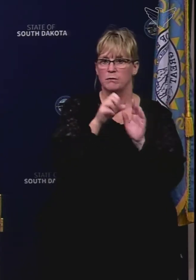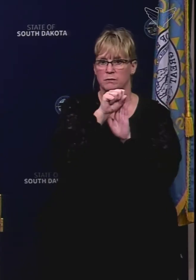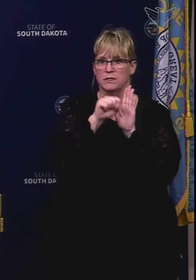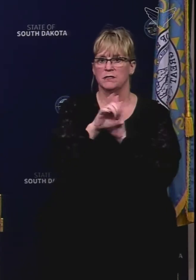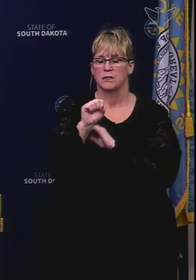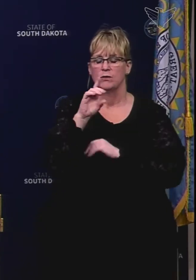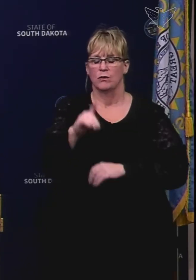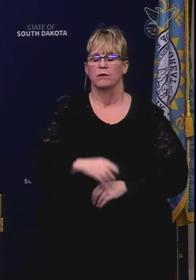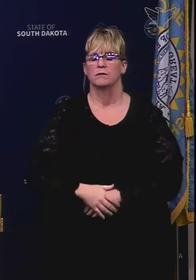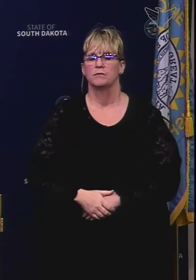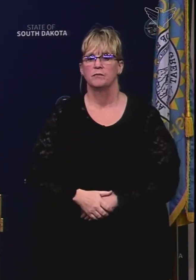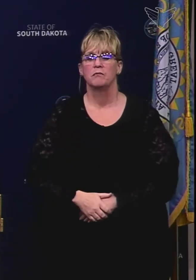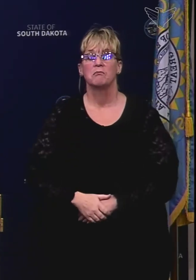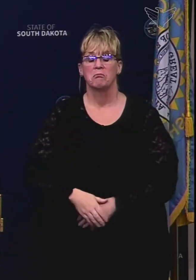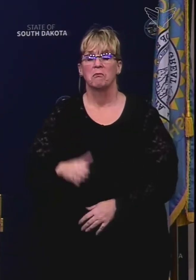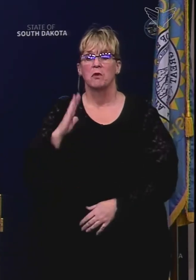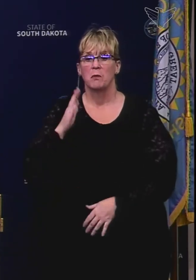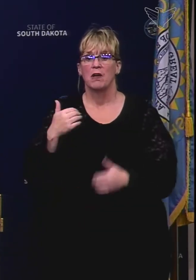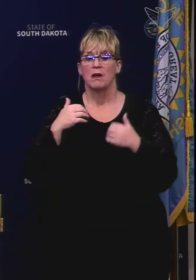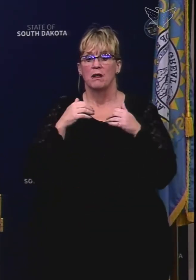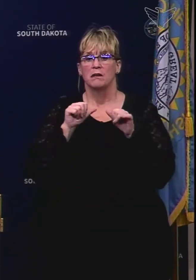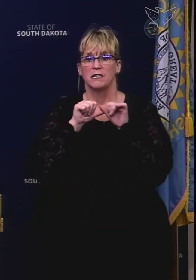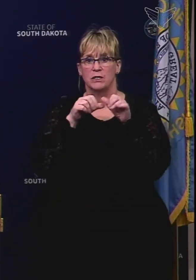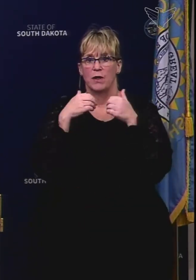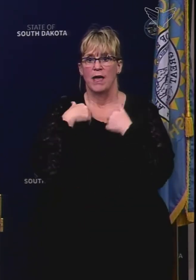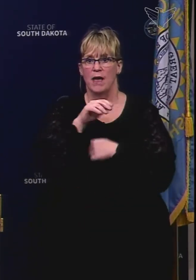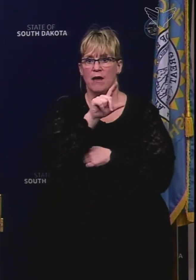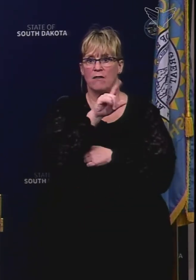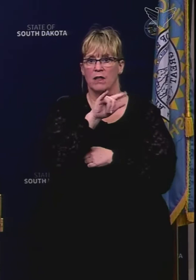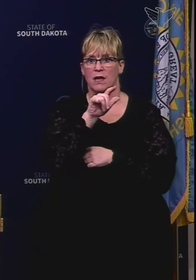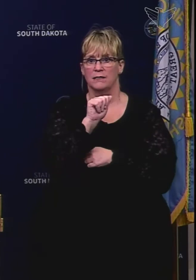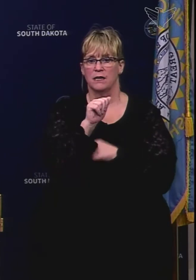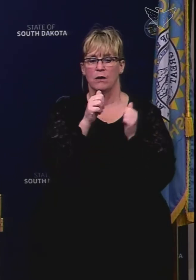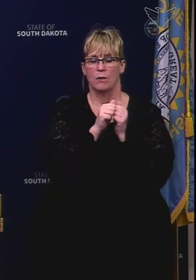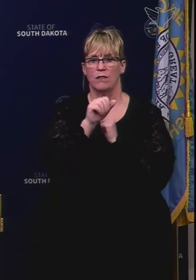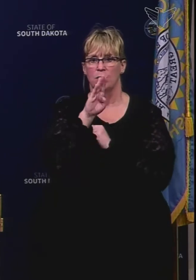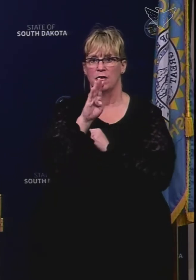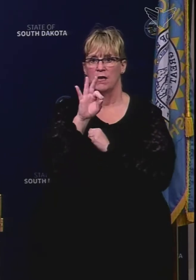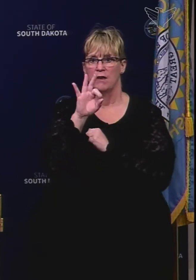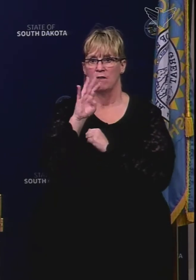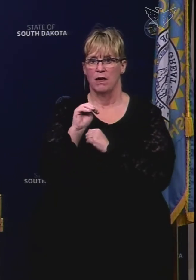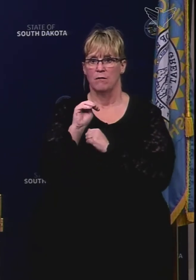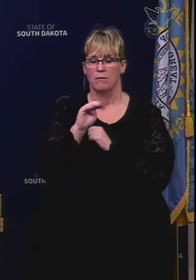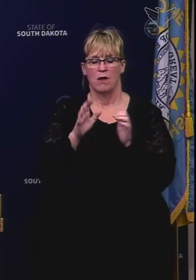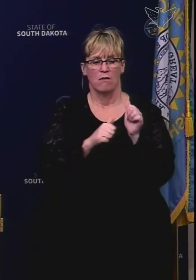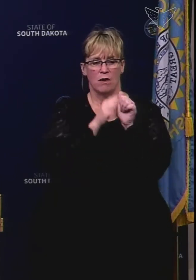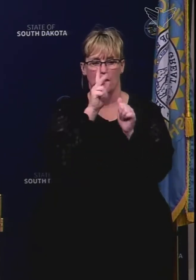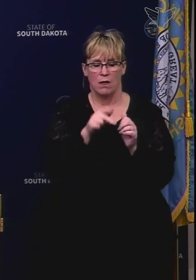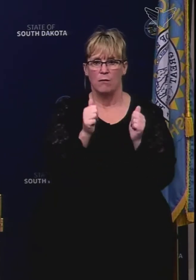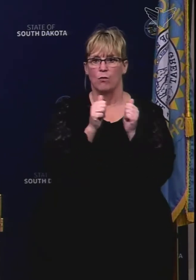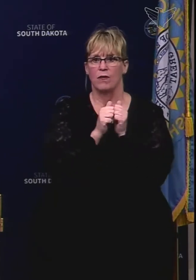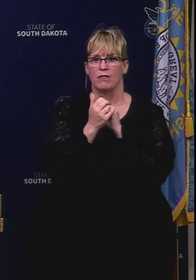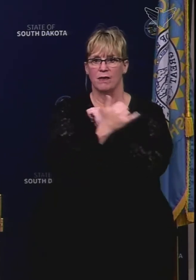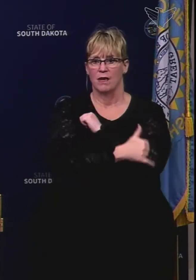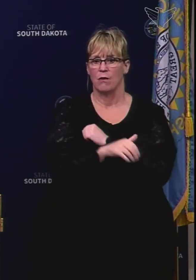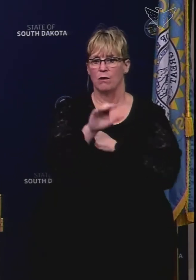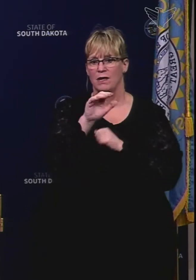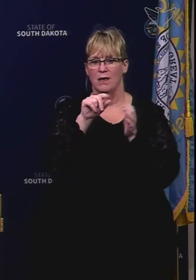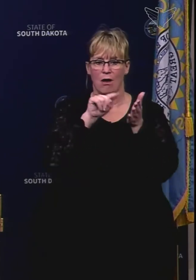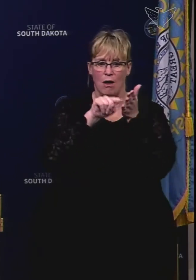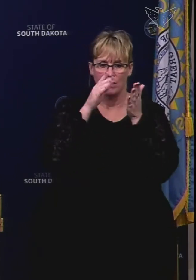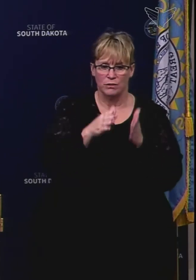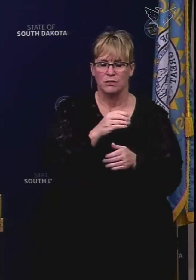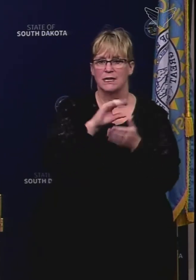Dakota. We will continue to have Liza with our Bureau of Finance and Management follow up with county auditors and also with